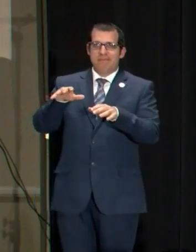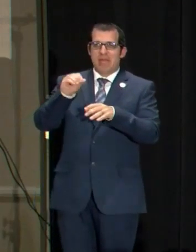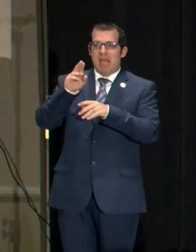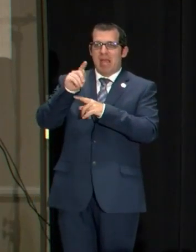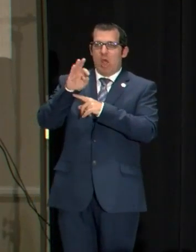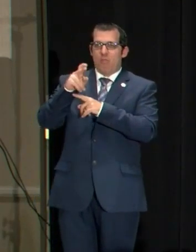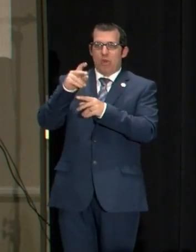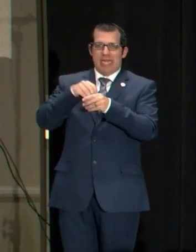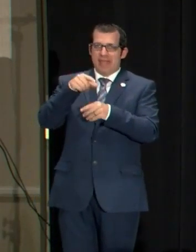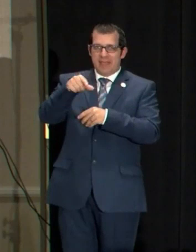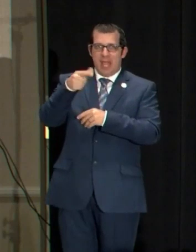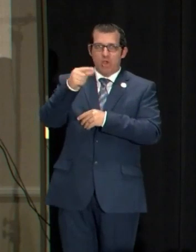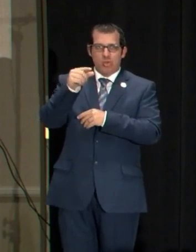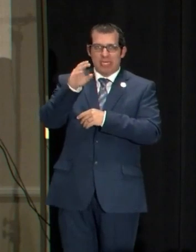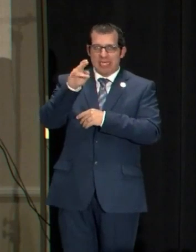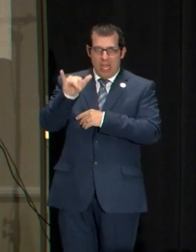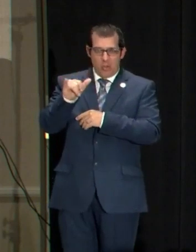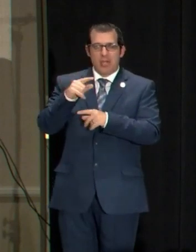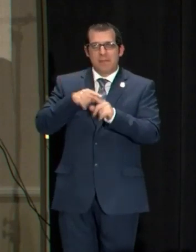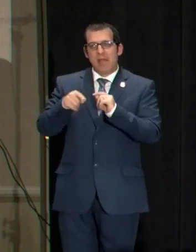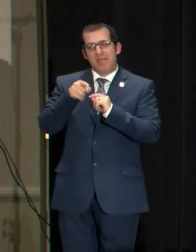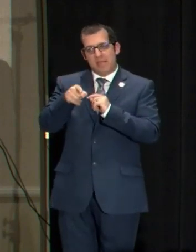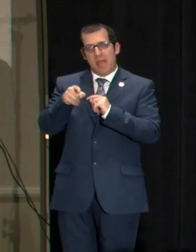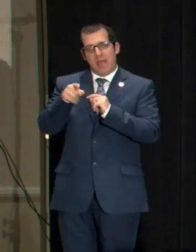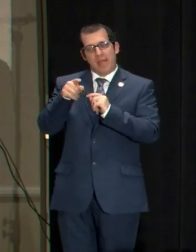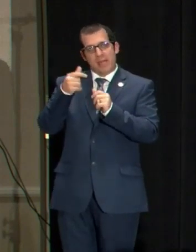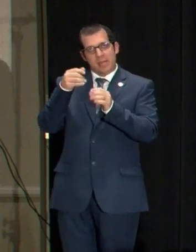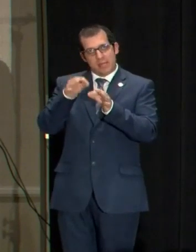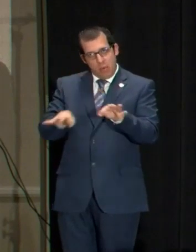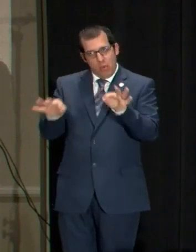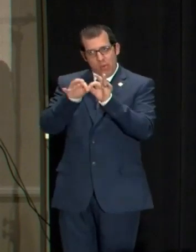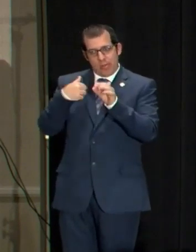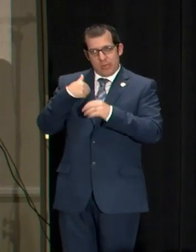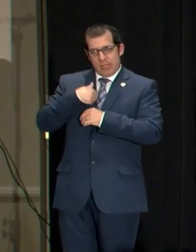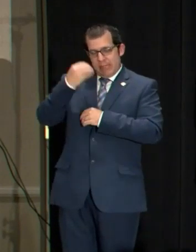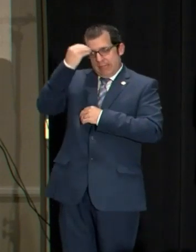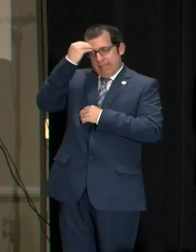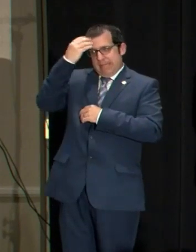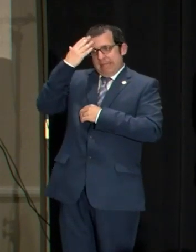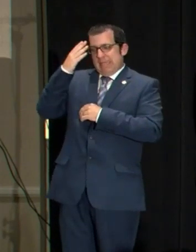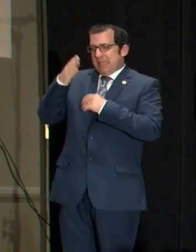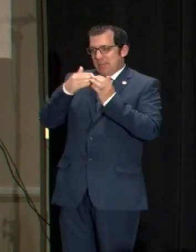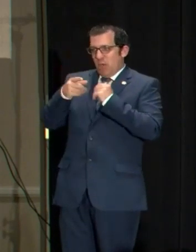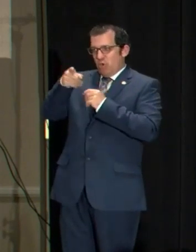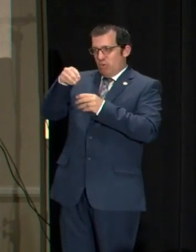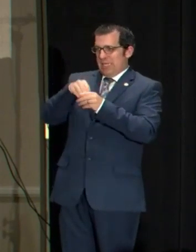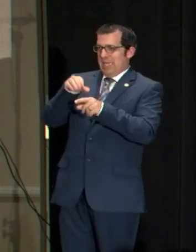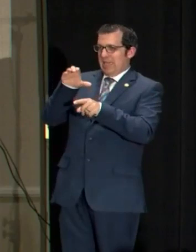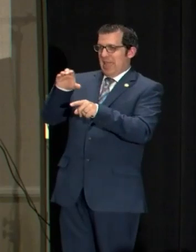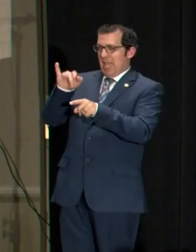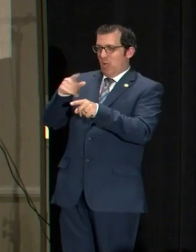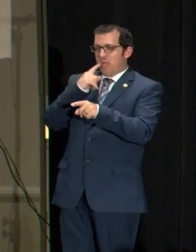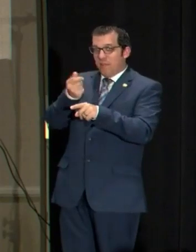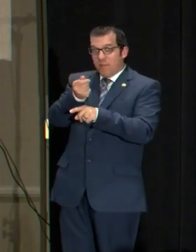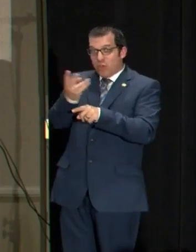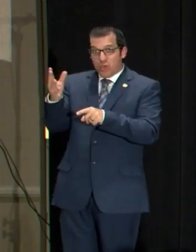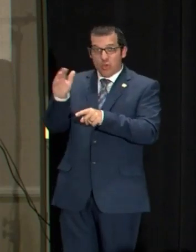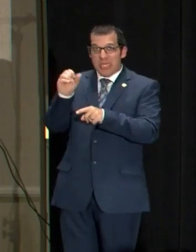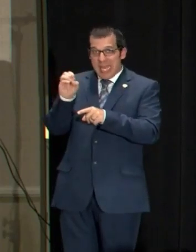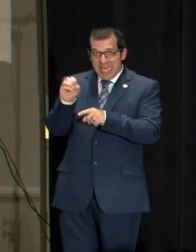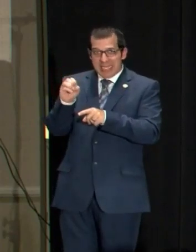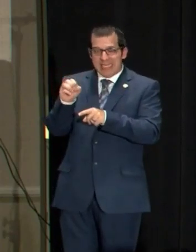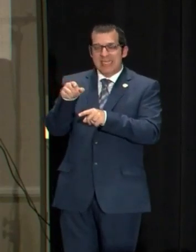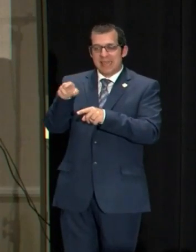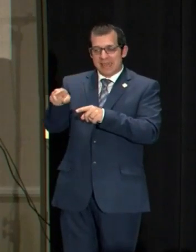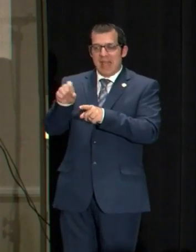Greene County, but it is a lesson, though, for all of our counties, is that even if you're in a county where there have been very few cases,